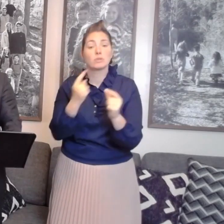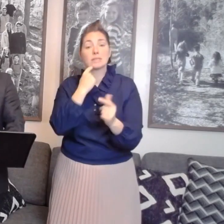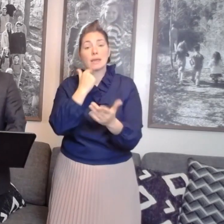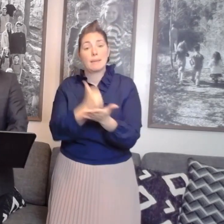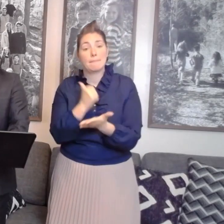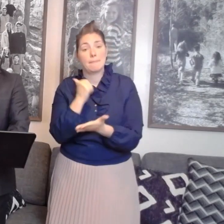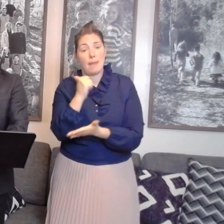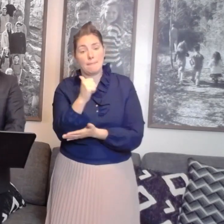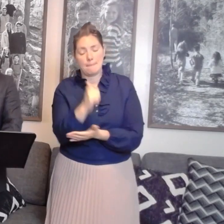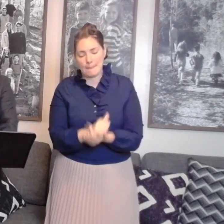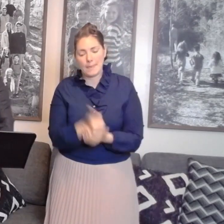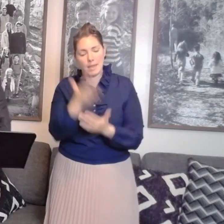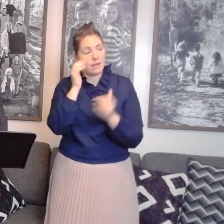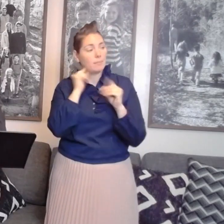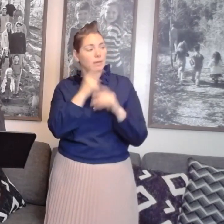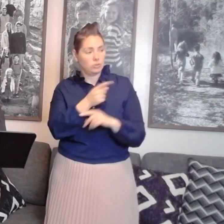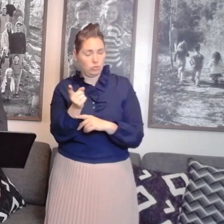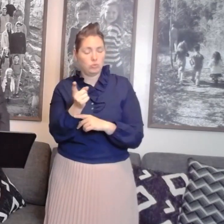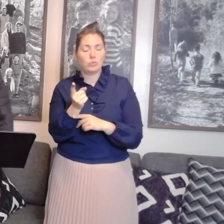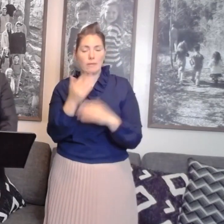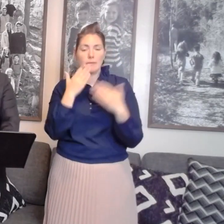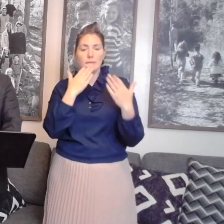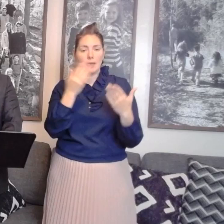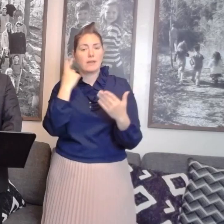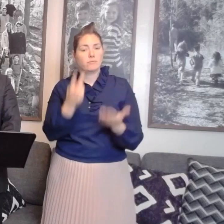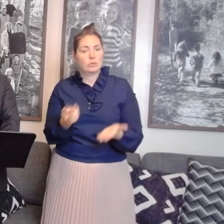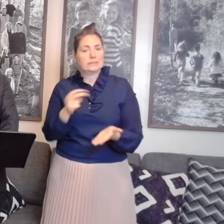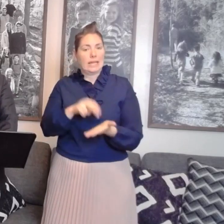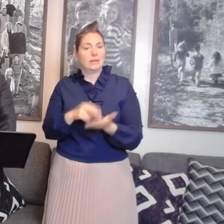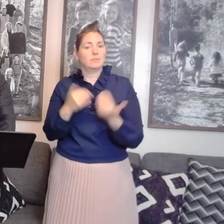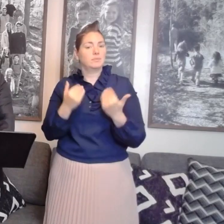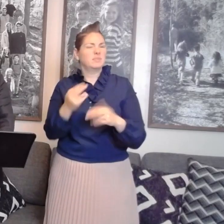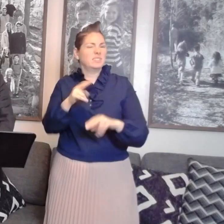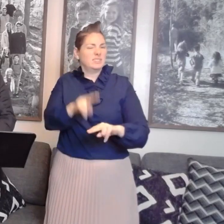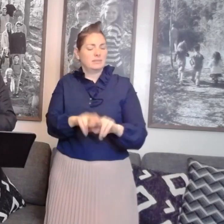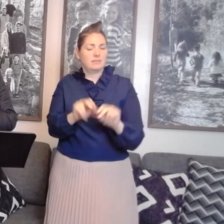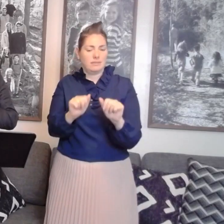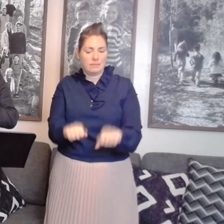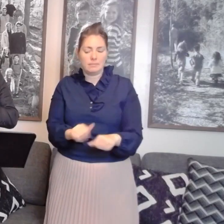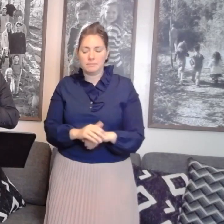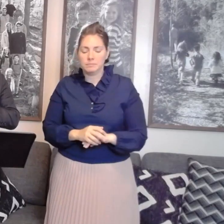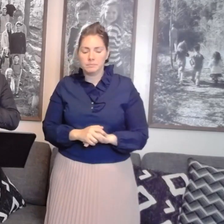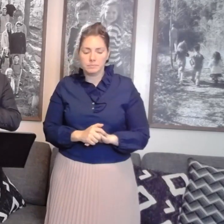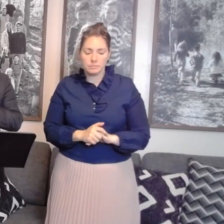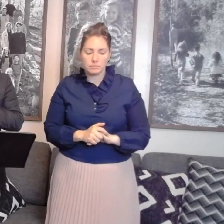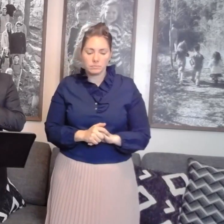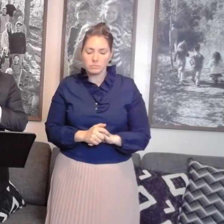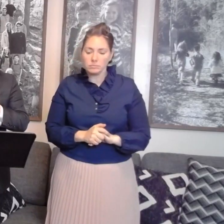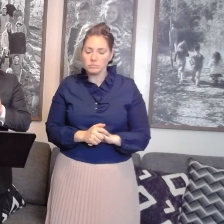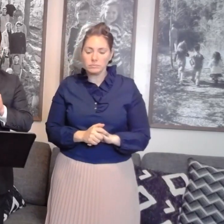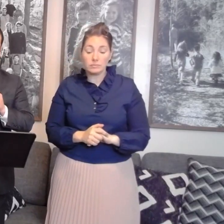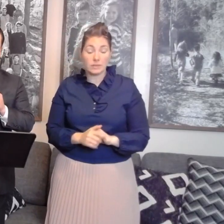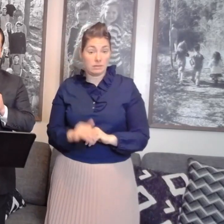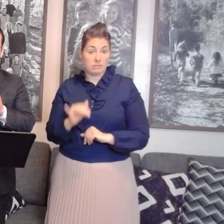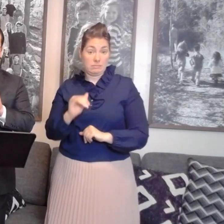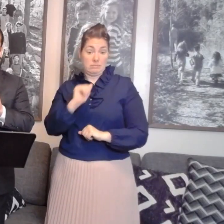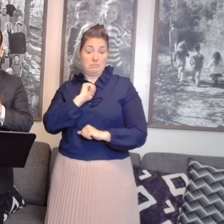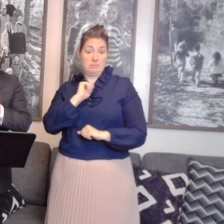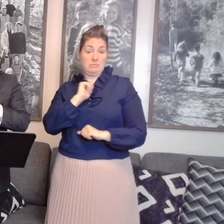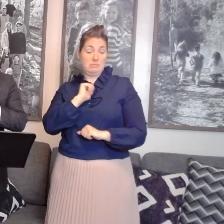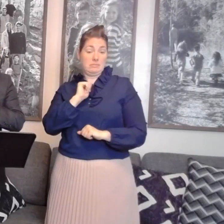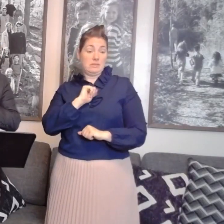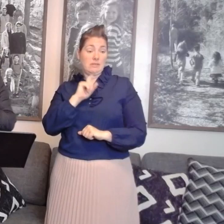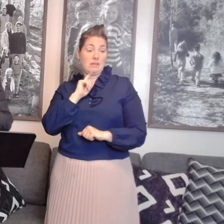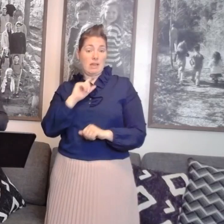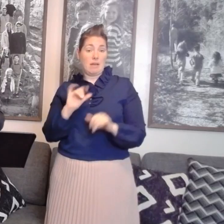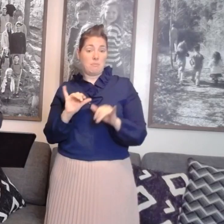Amen. God bless you. Thank you for standing. You may be seated. I am not an architect.